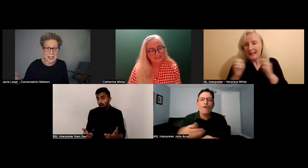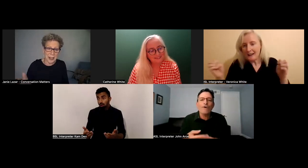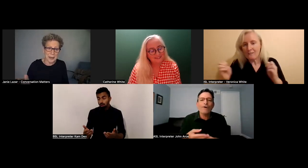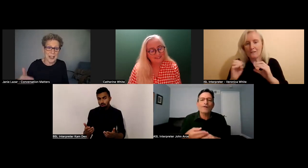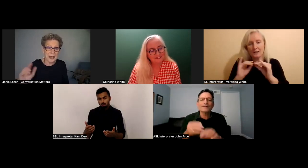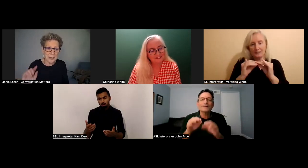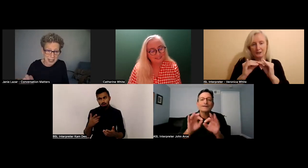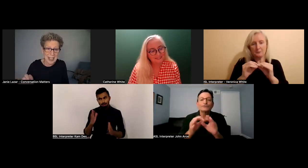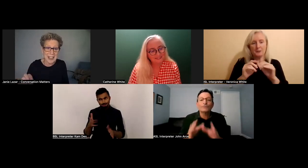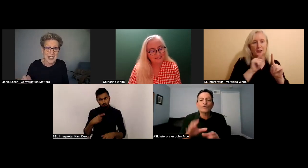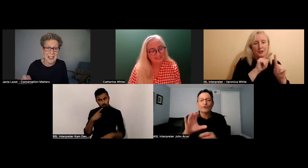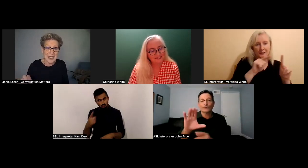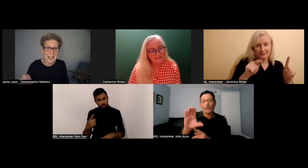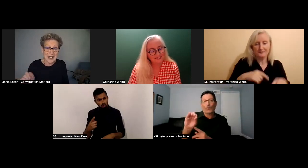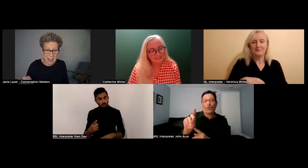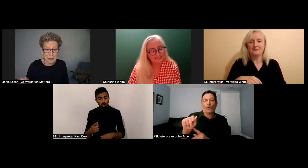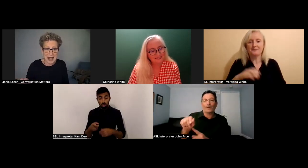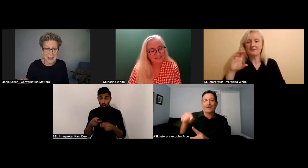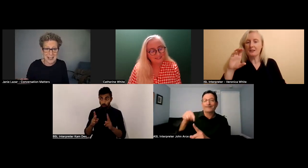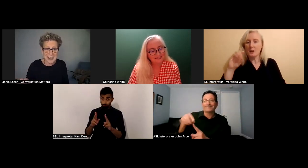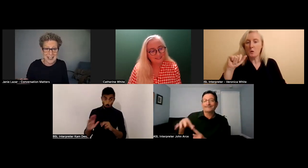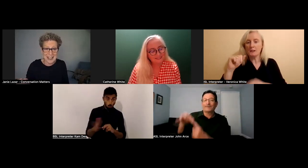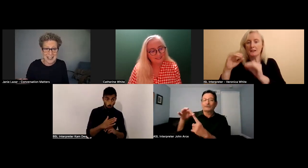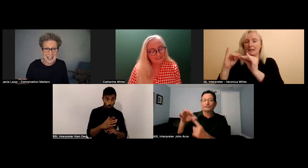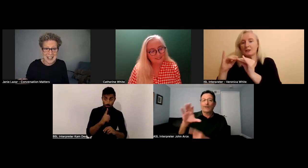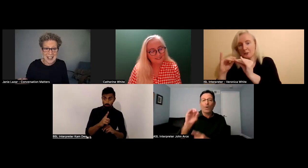Coda interpreter, particularly, that I've met,